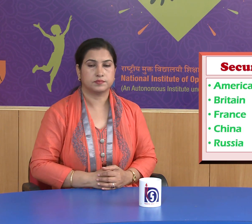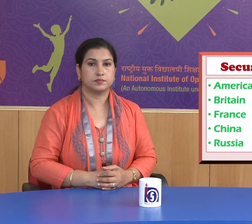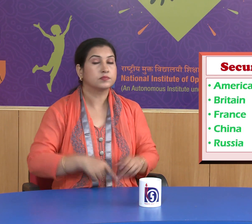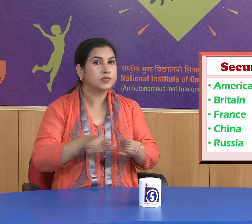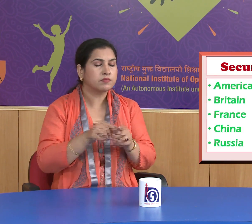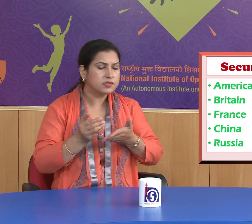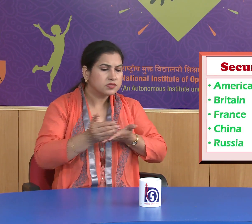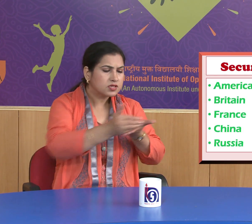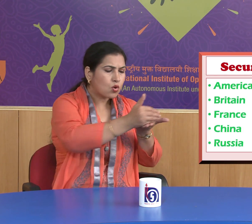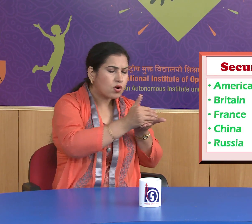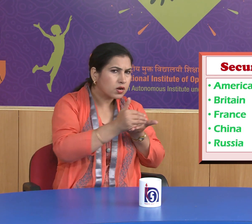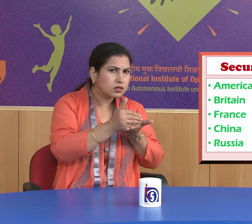Security Council